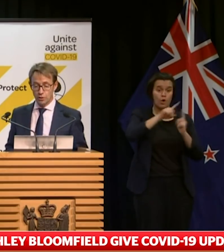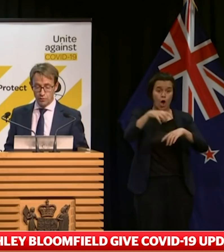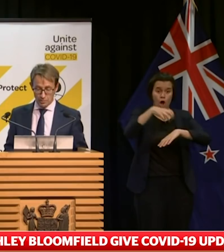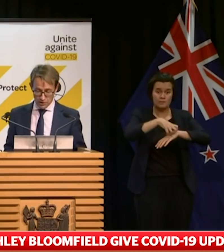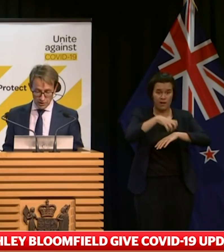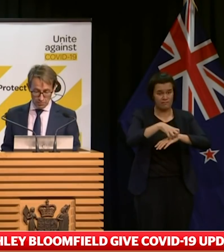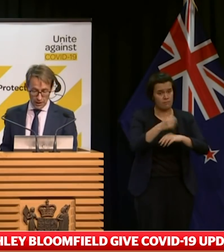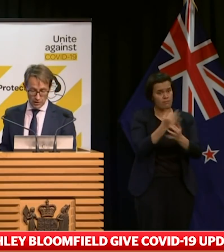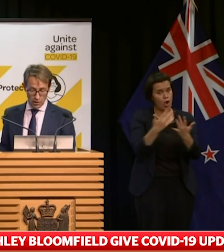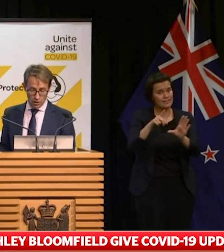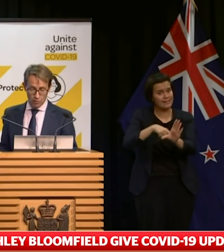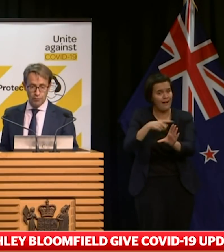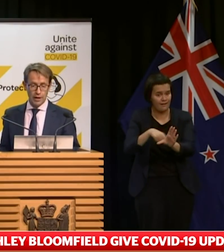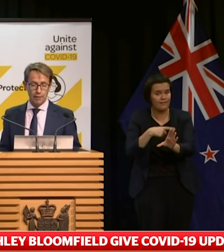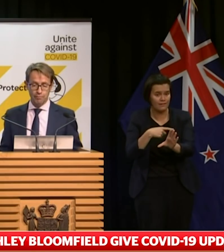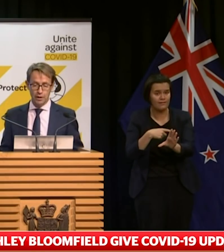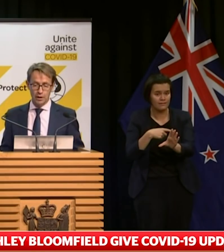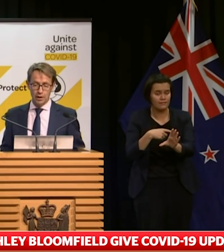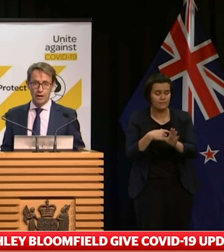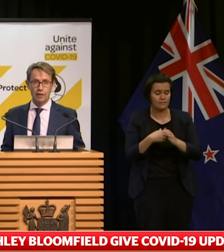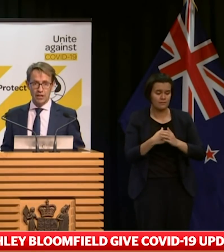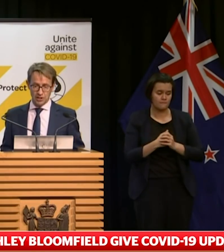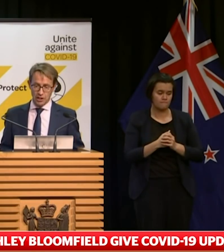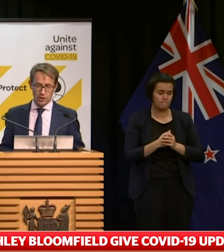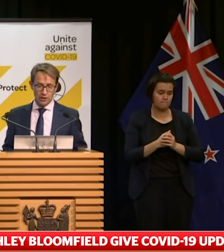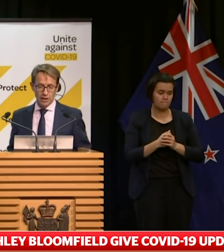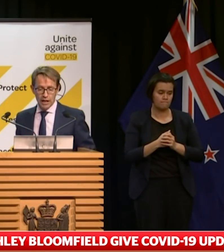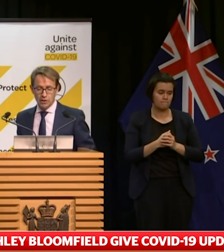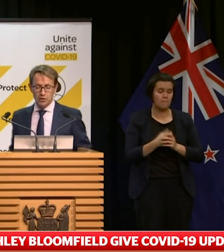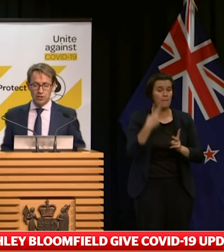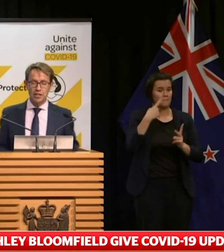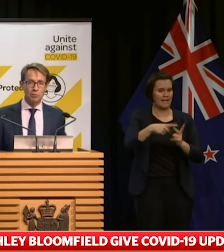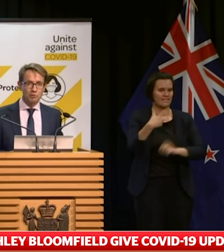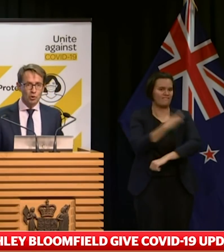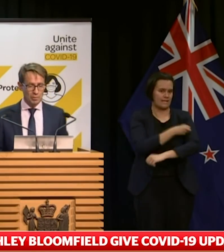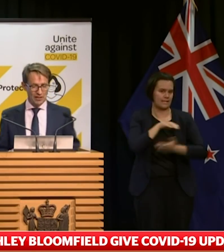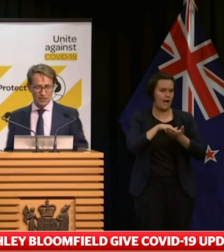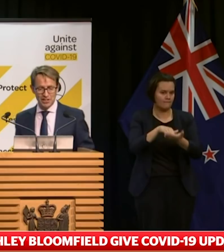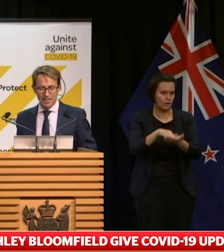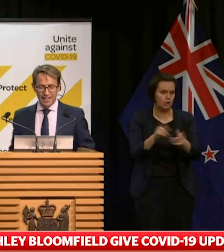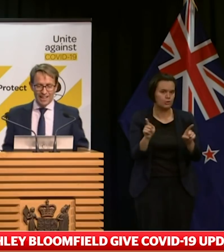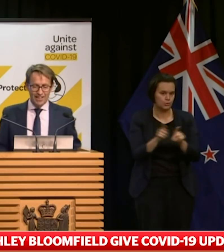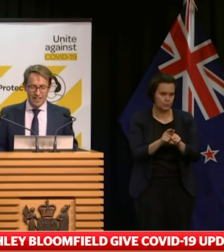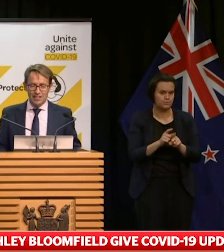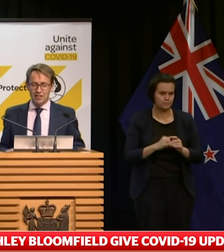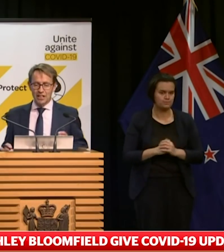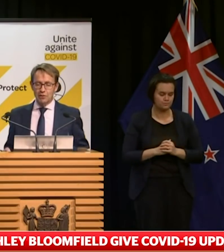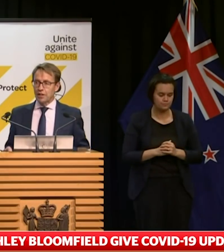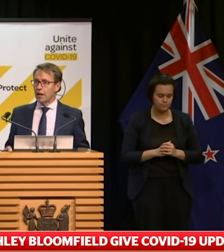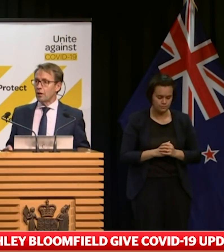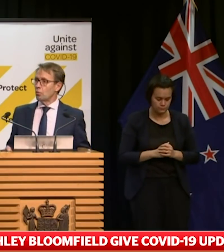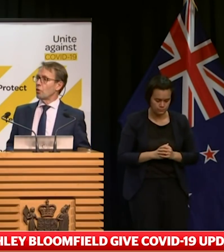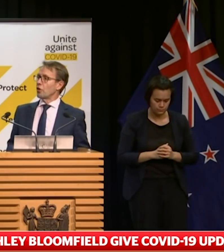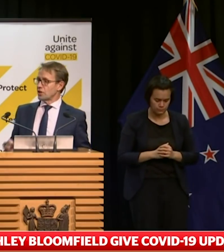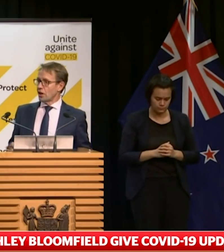but also very much the impact of vaccination. And you can see here, and we've talked about this, that